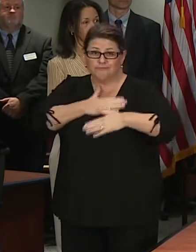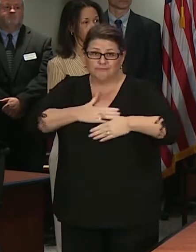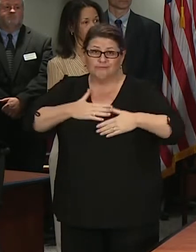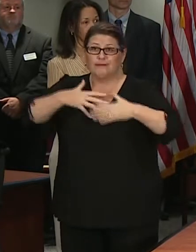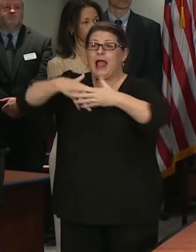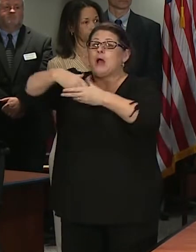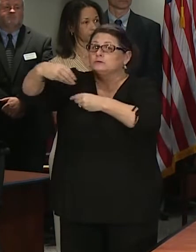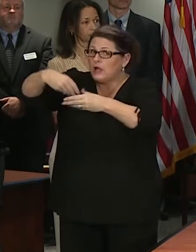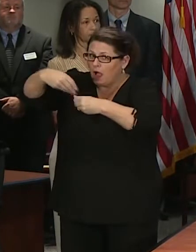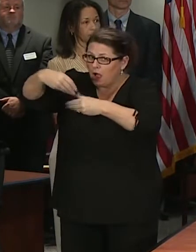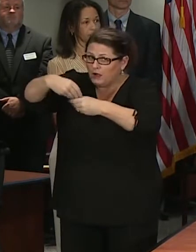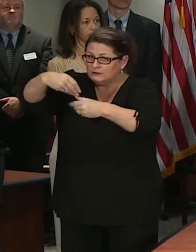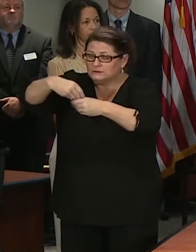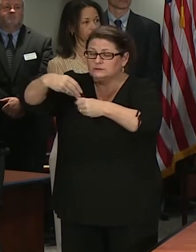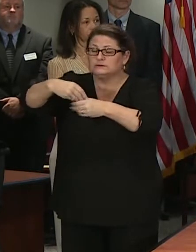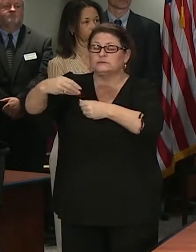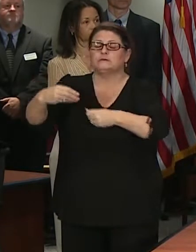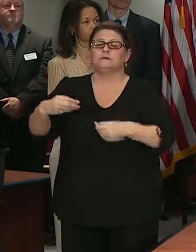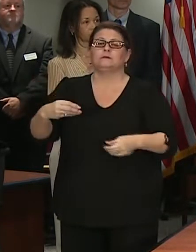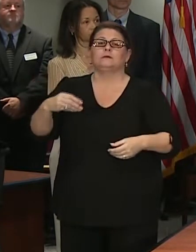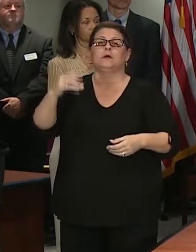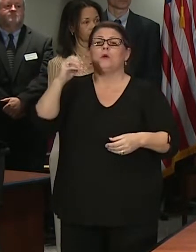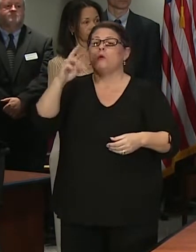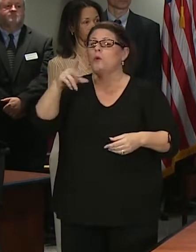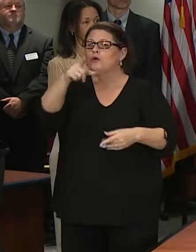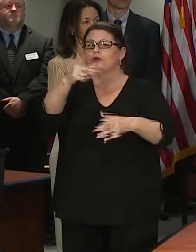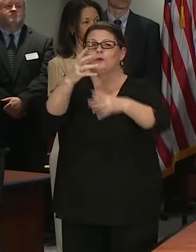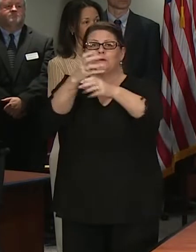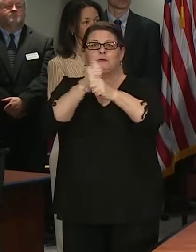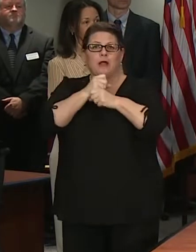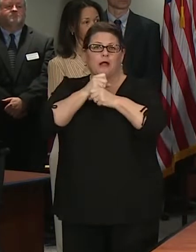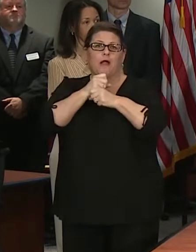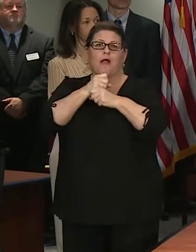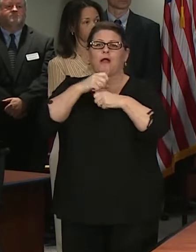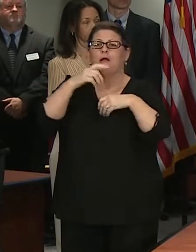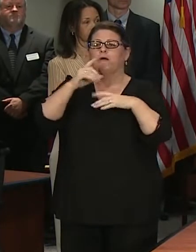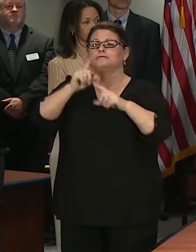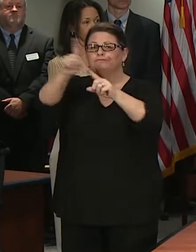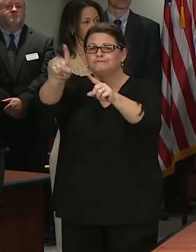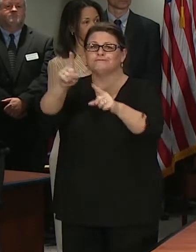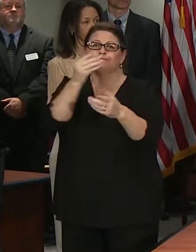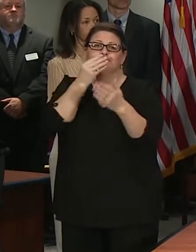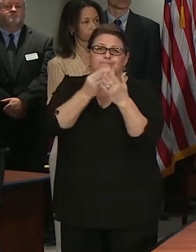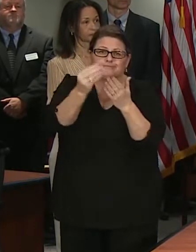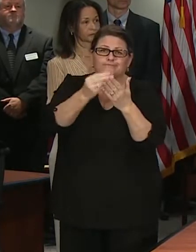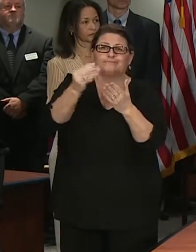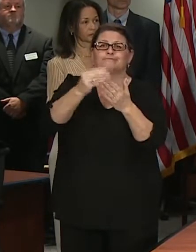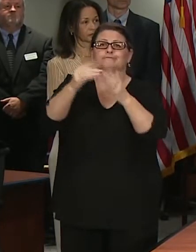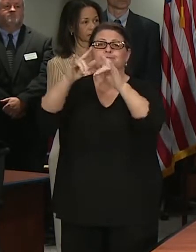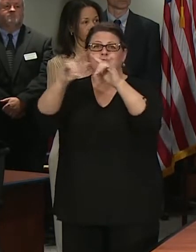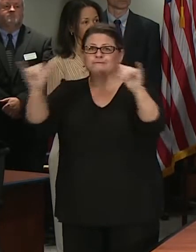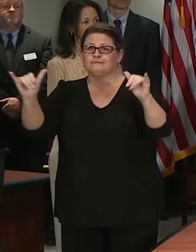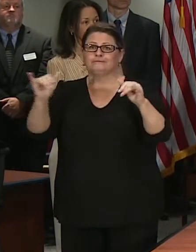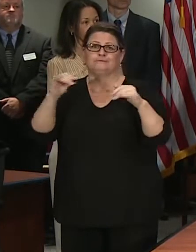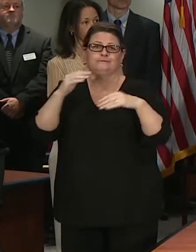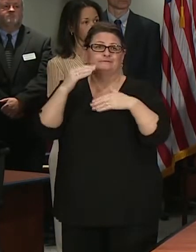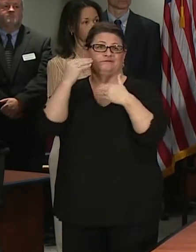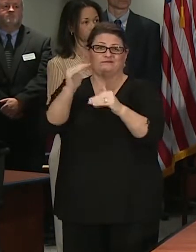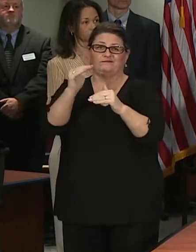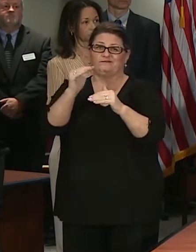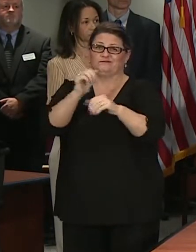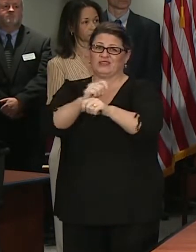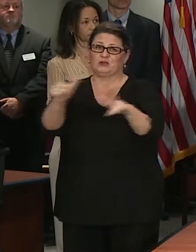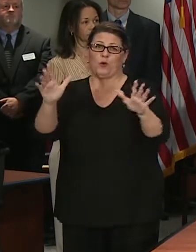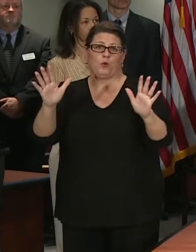outdoors, unless they're obtaining necessary goods or services, and those are the limits. We